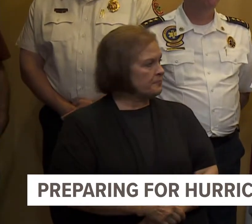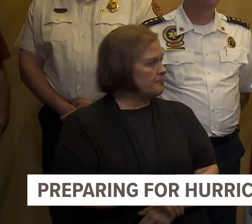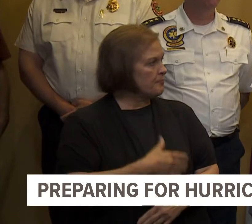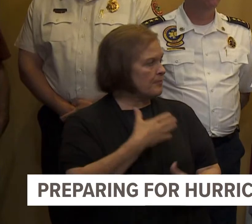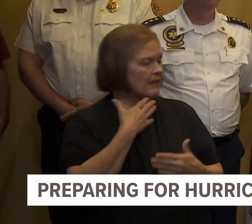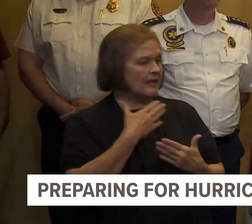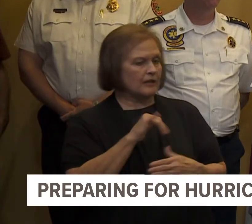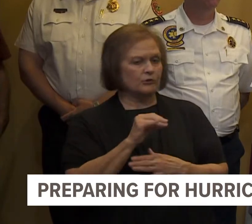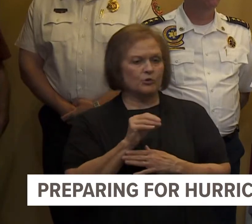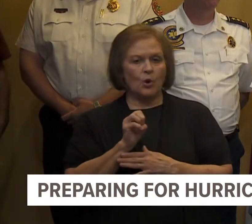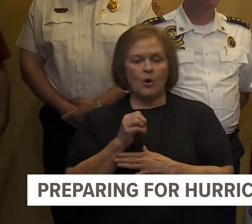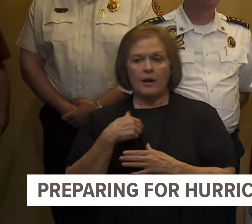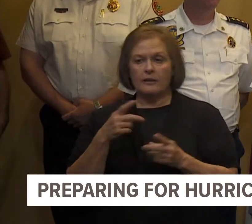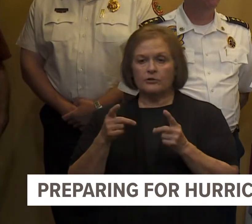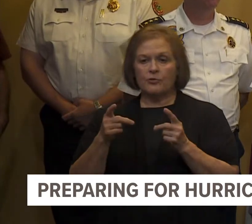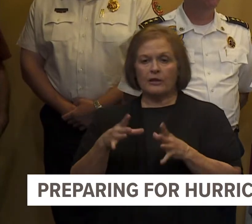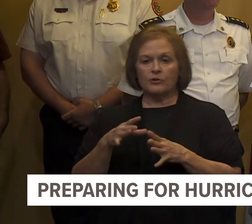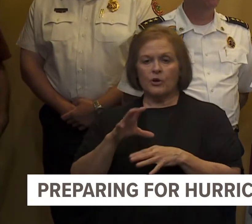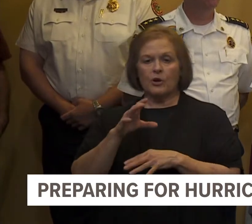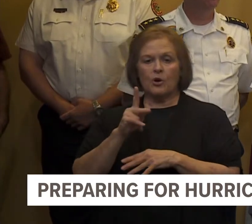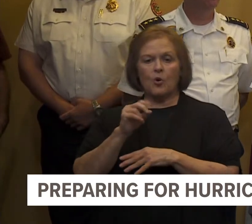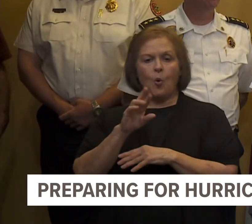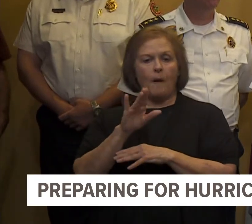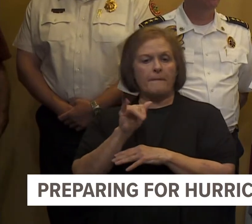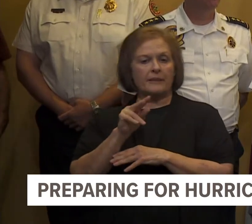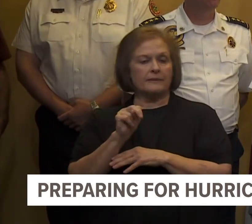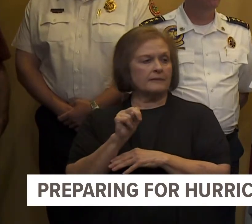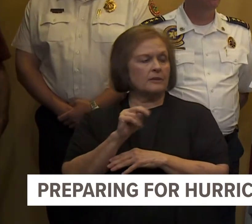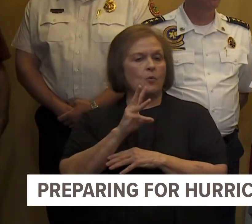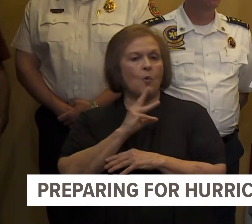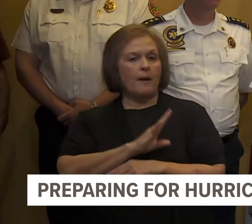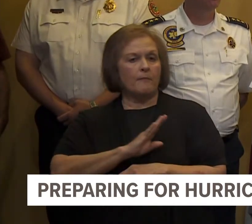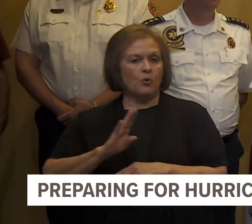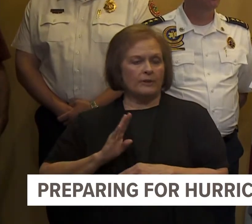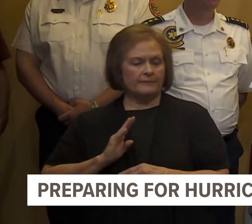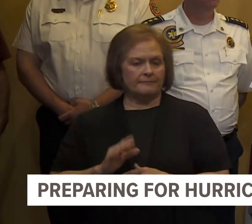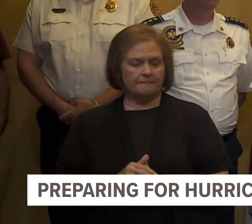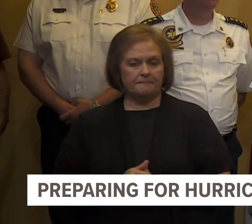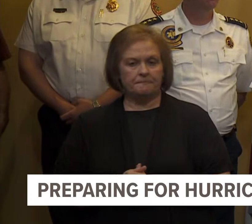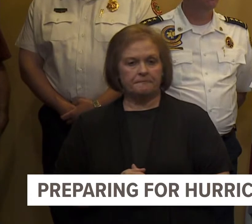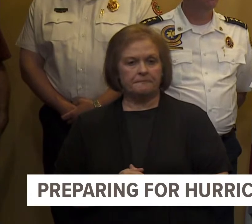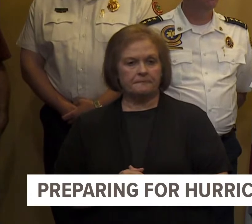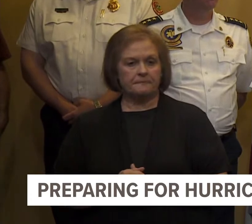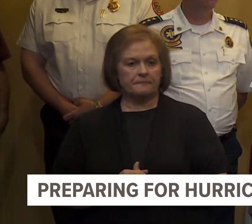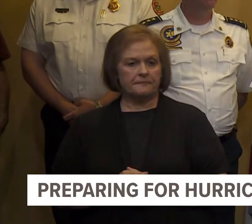And I'm going to ask Director Corbin, Sewage and Water Board, to come forward, please.